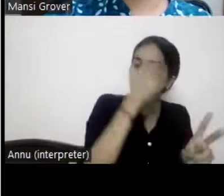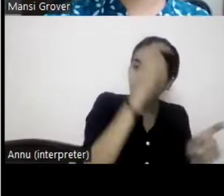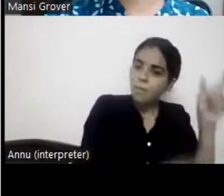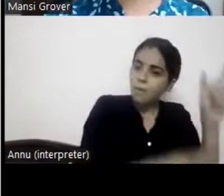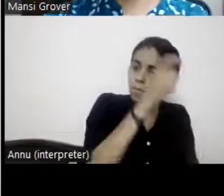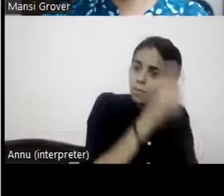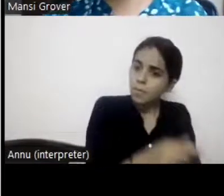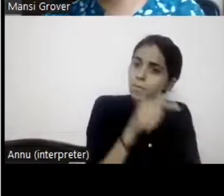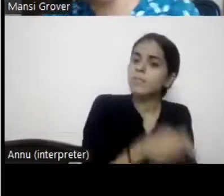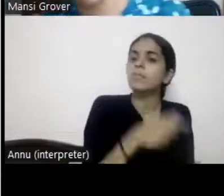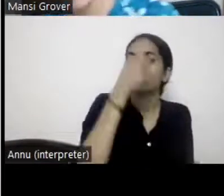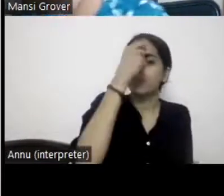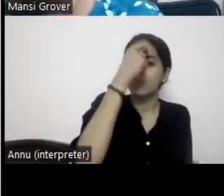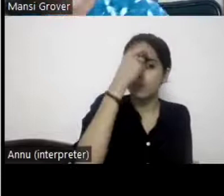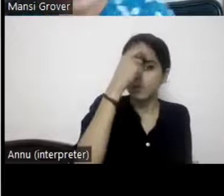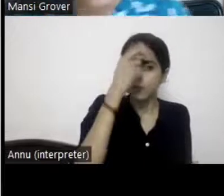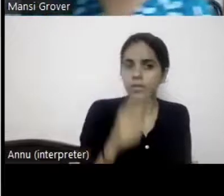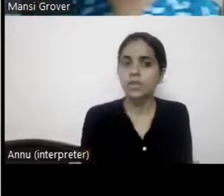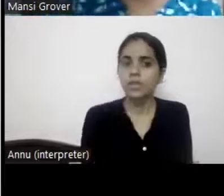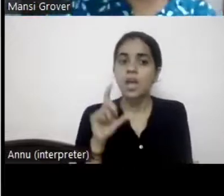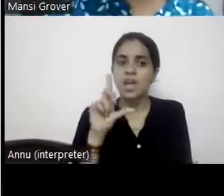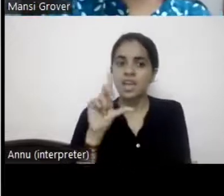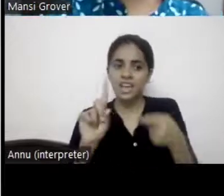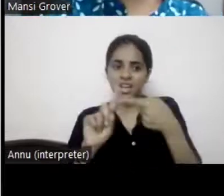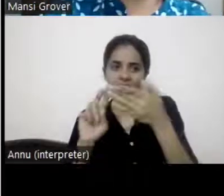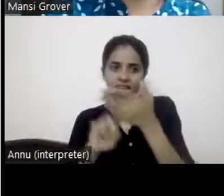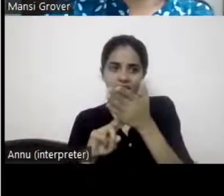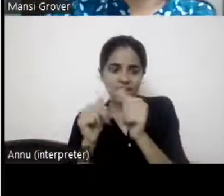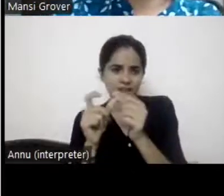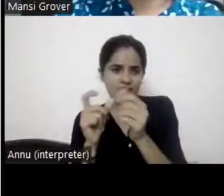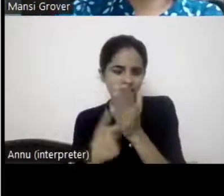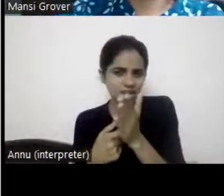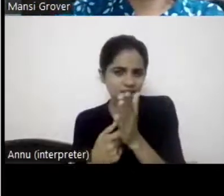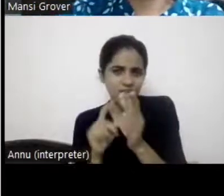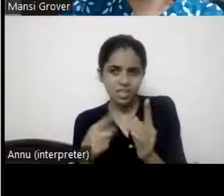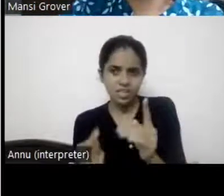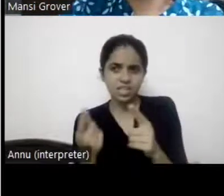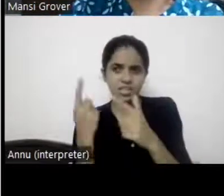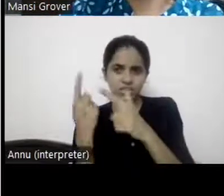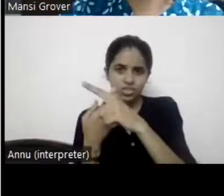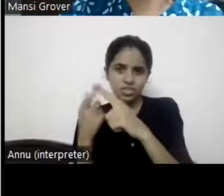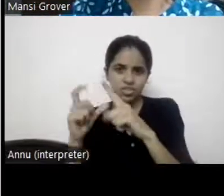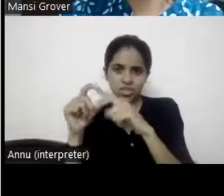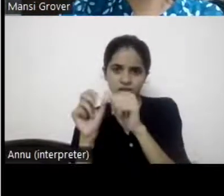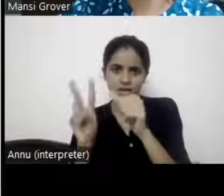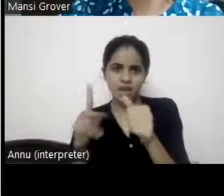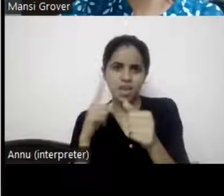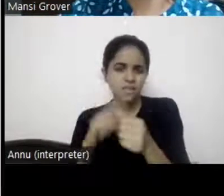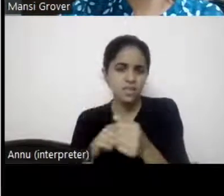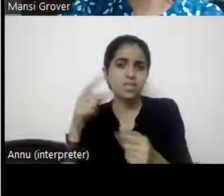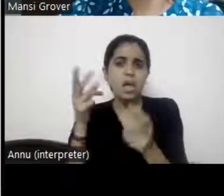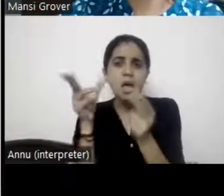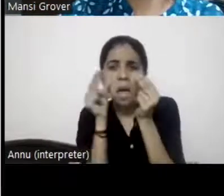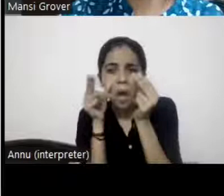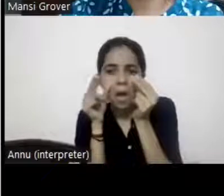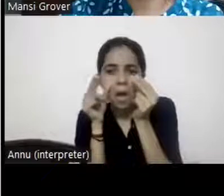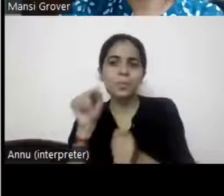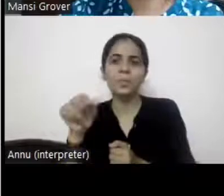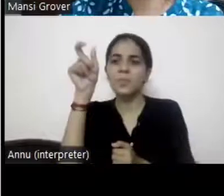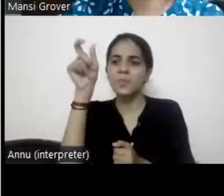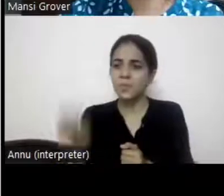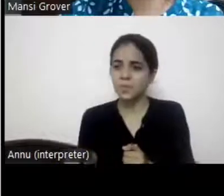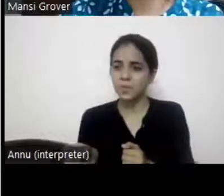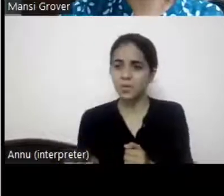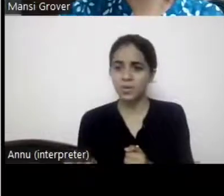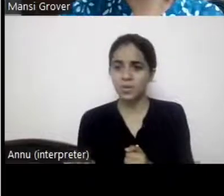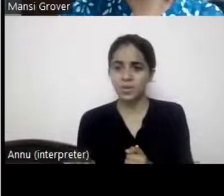Leonard Davis is also a coda, and he has a very, and he writes that in his, there's